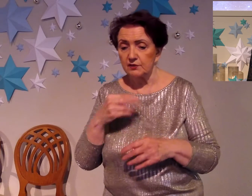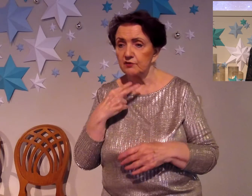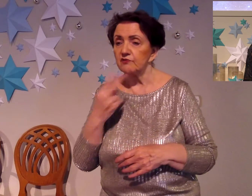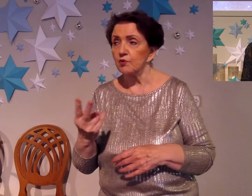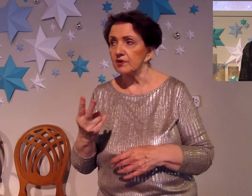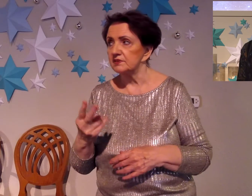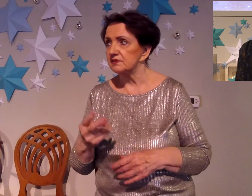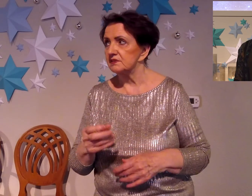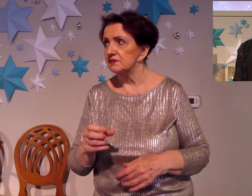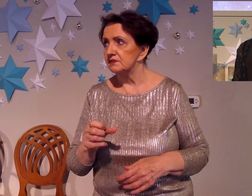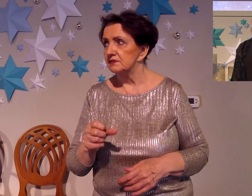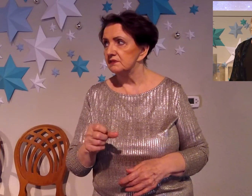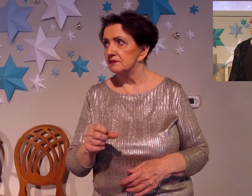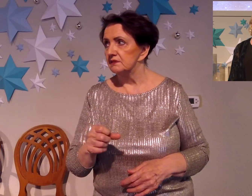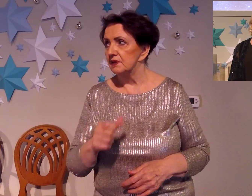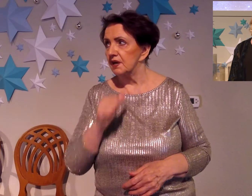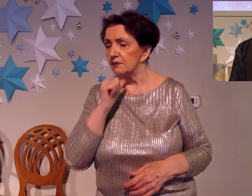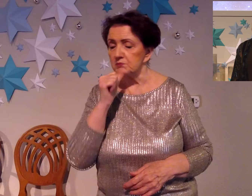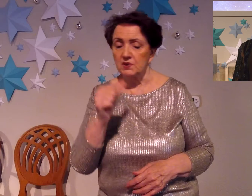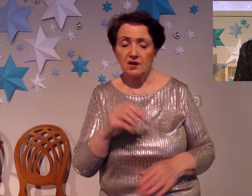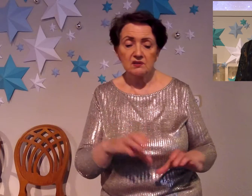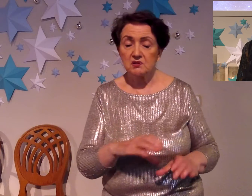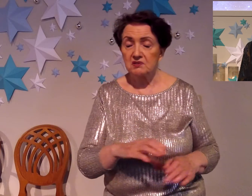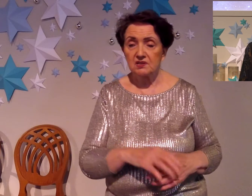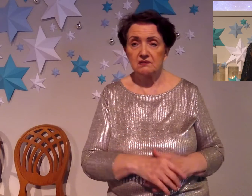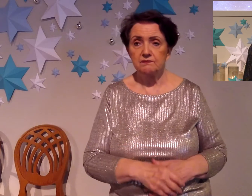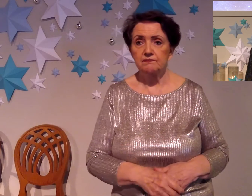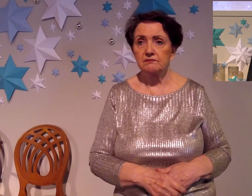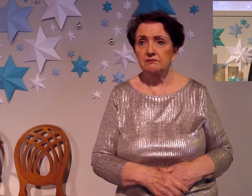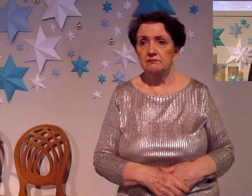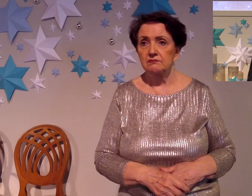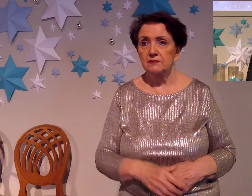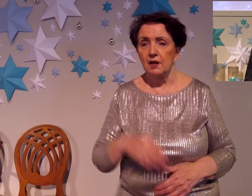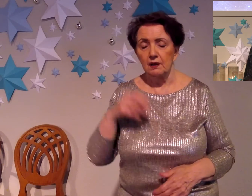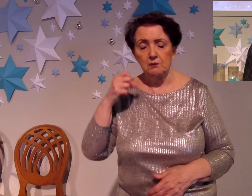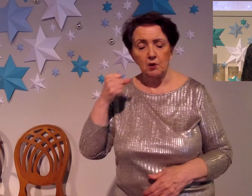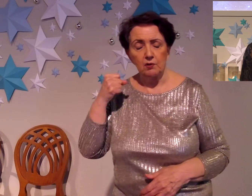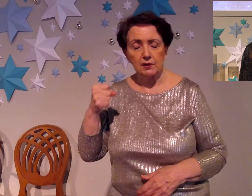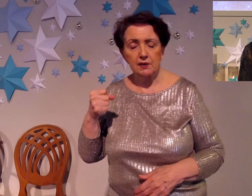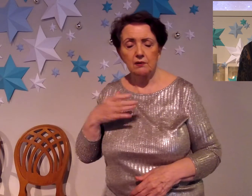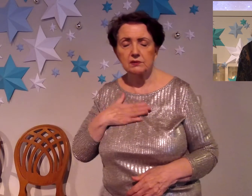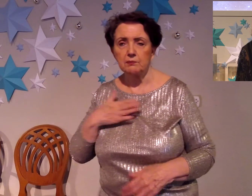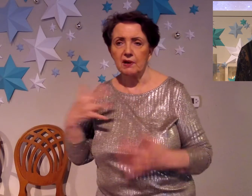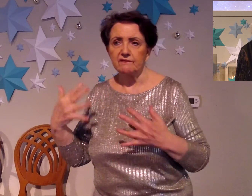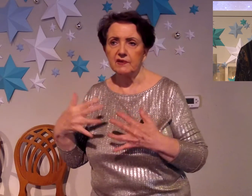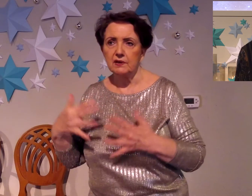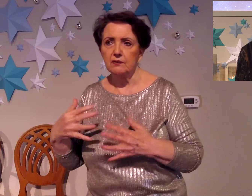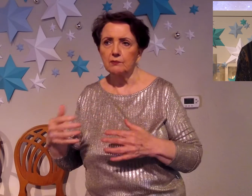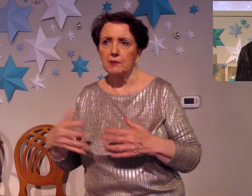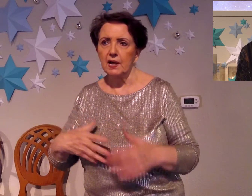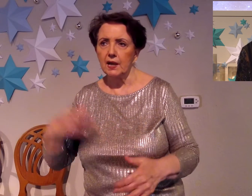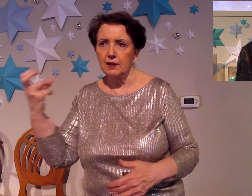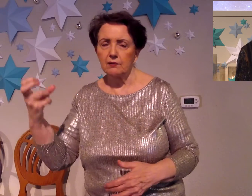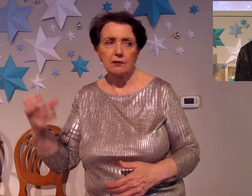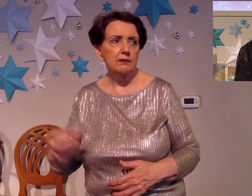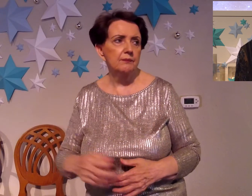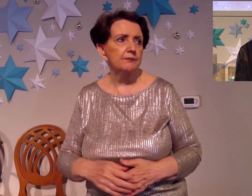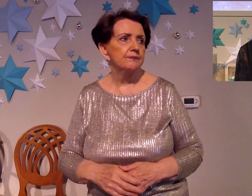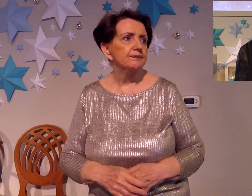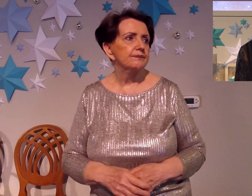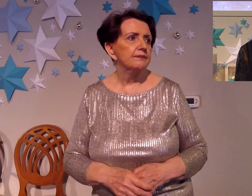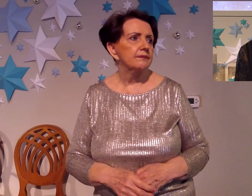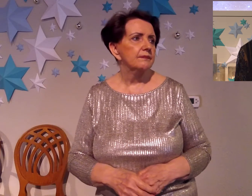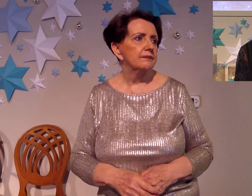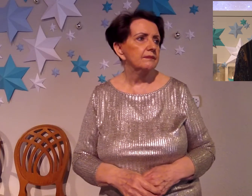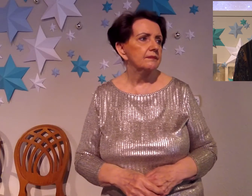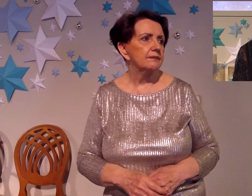right, I'm not doing it. I'm clinging to my fear or my anger or my anxiety.